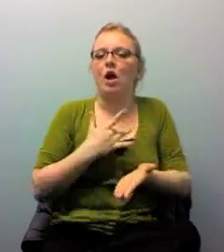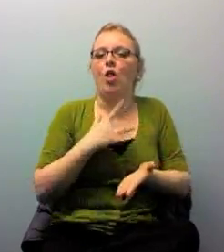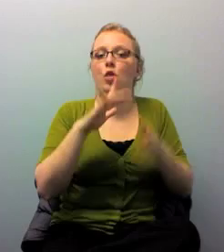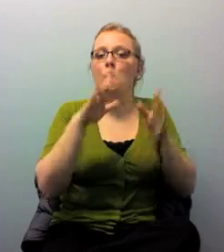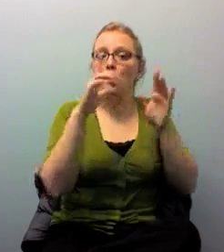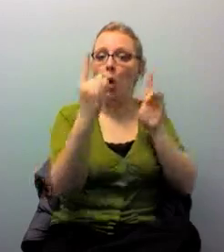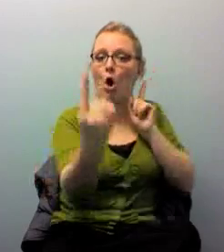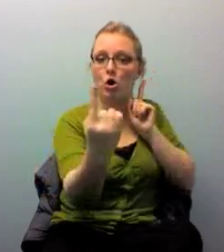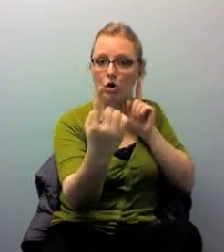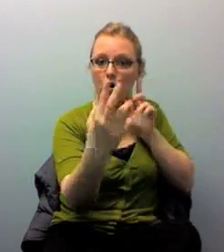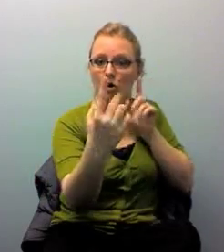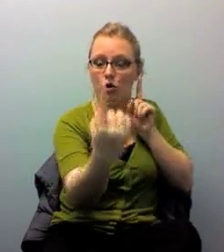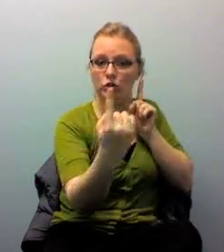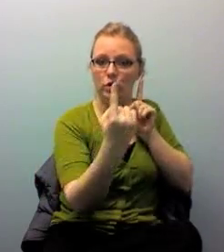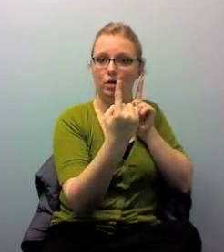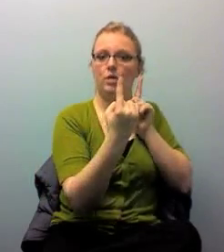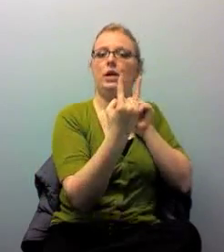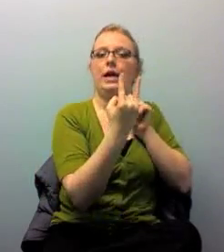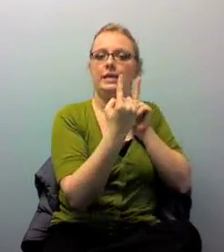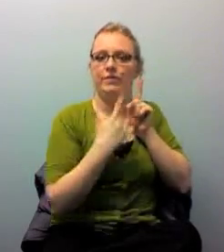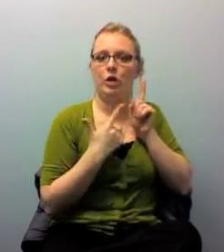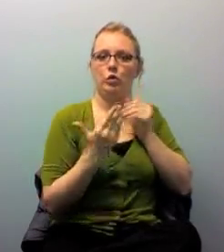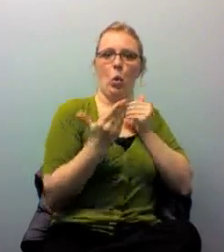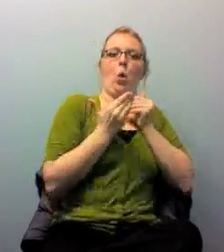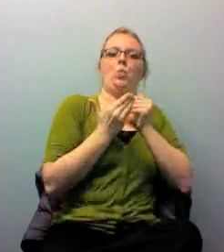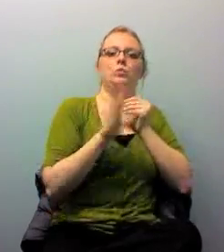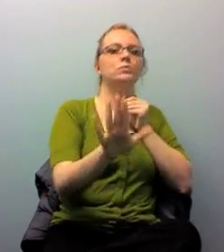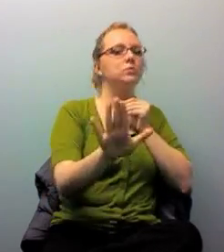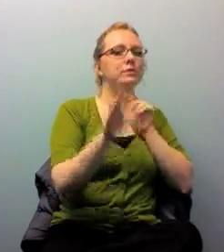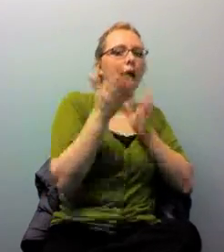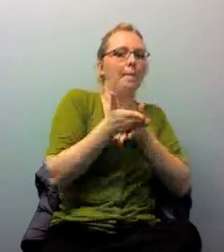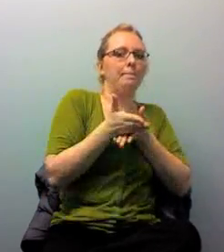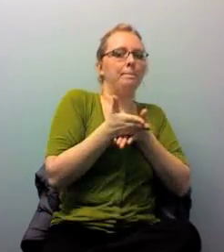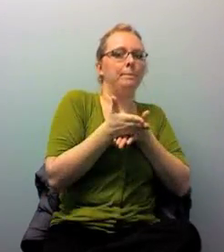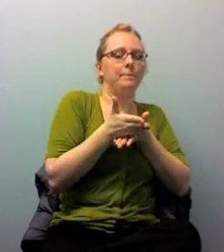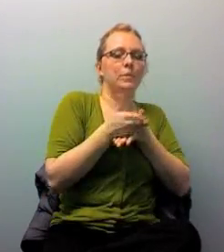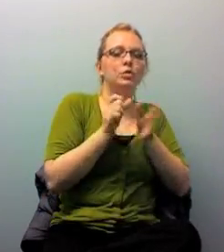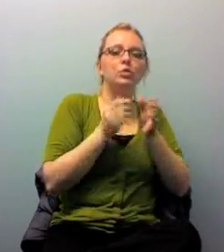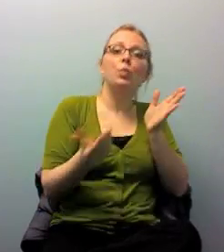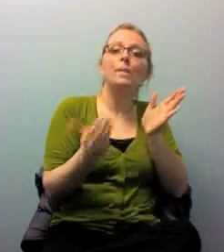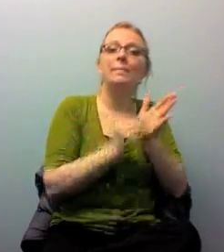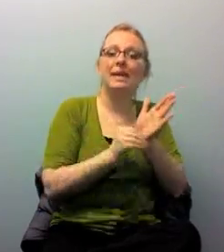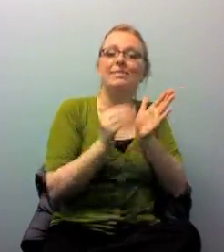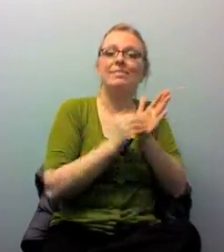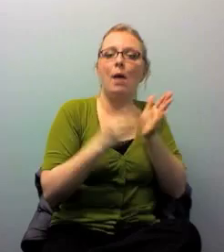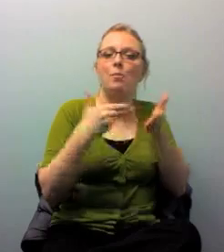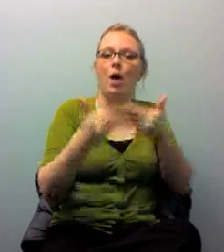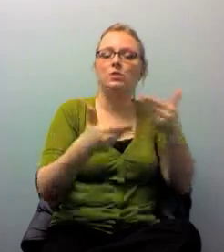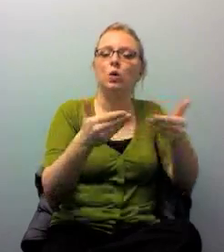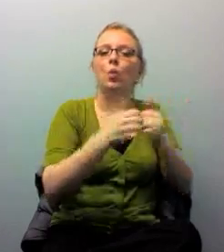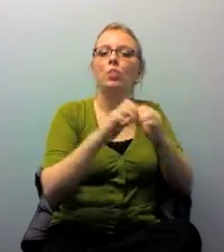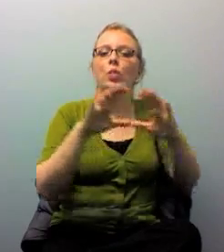them is too close. Now repeat this process with the other group walking towards their